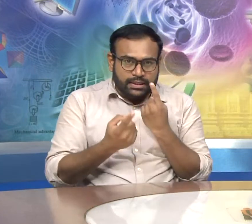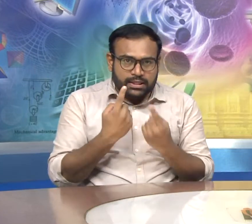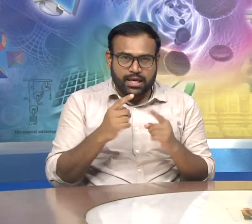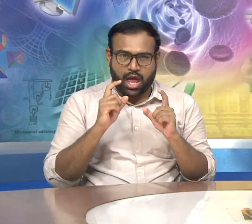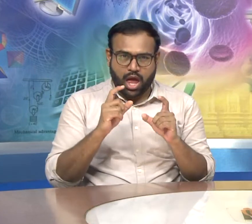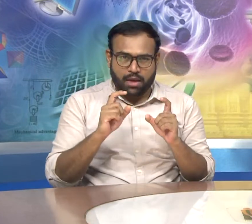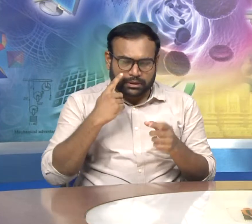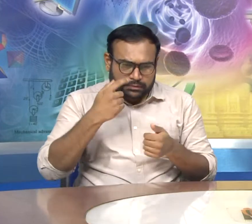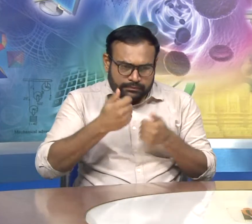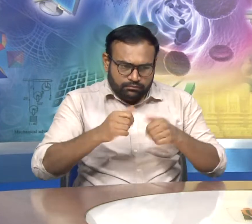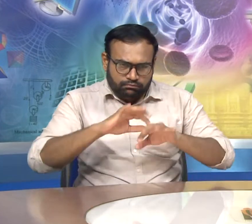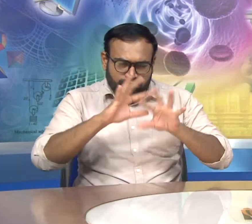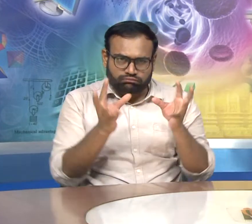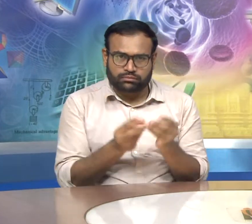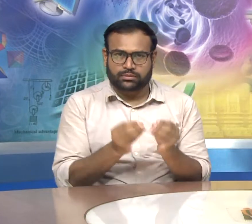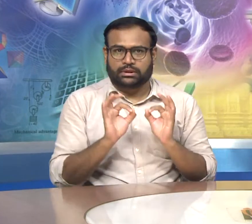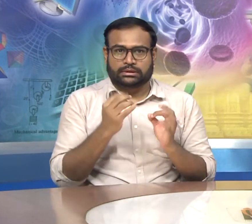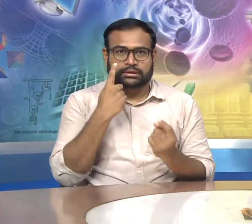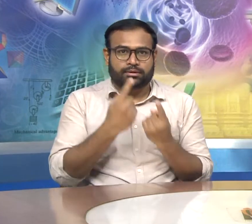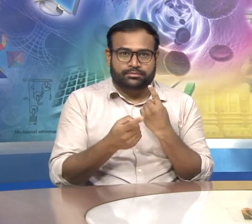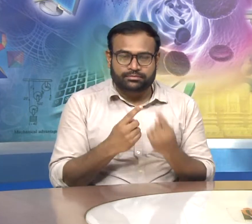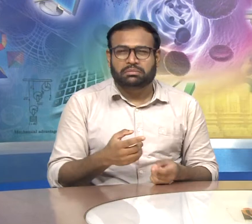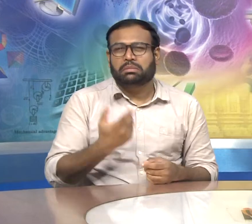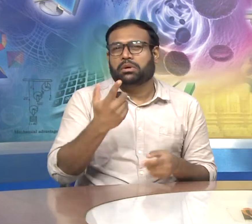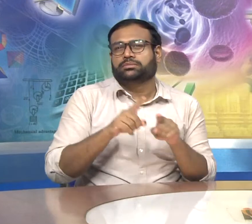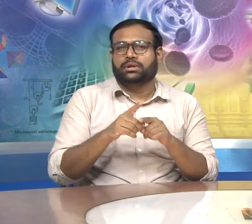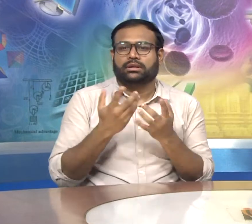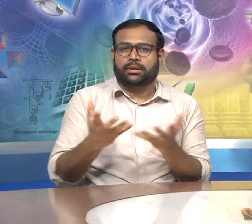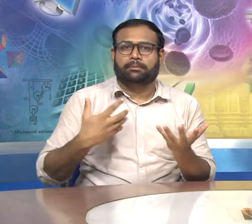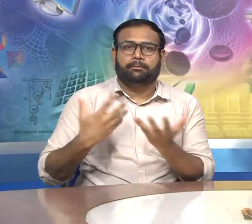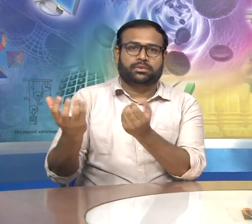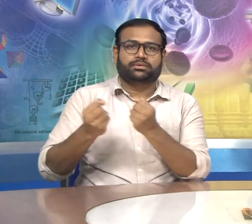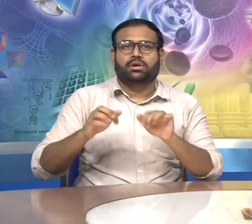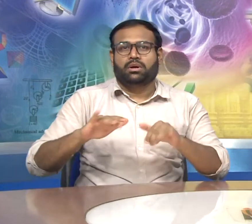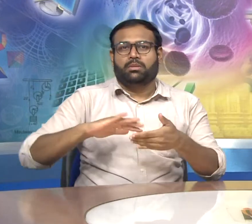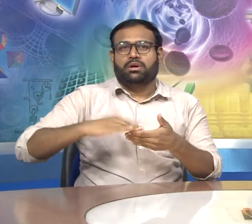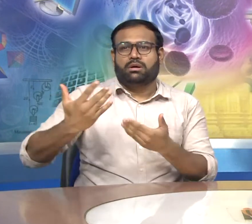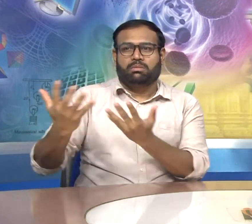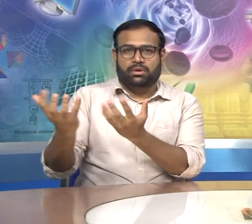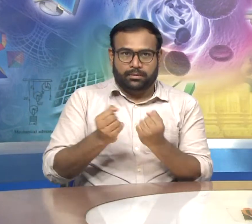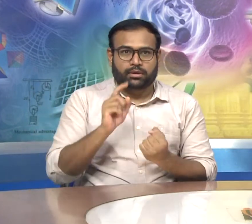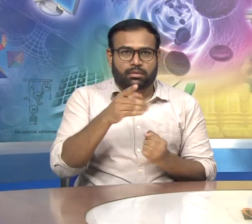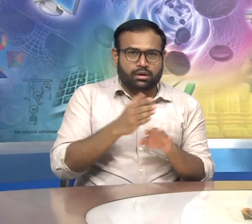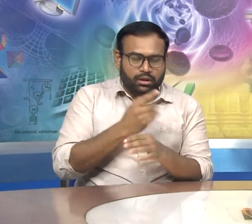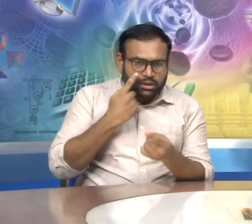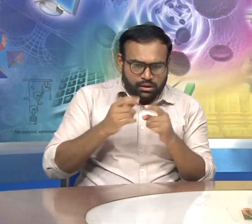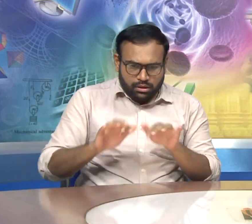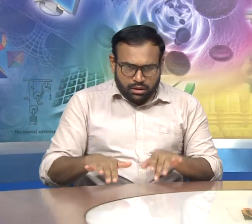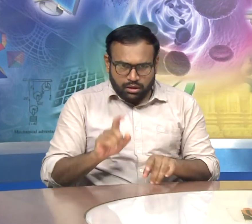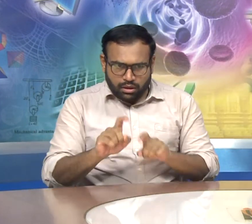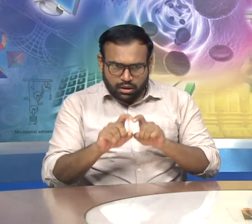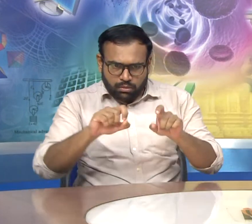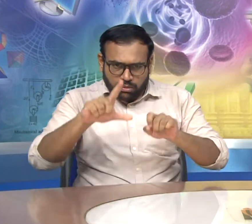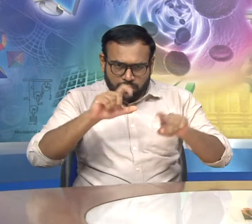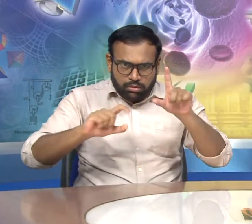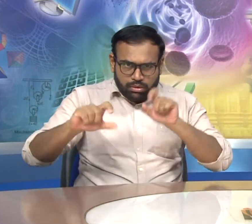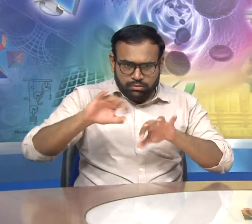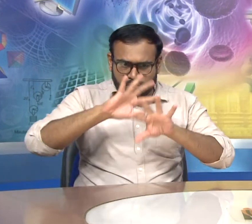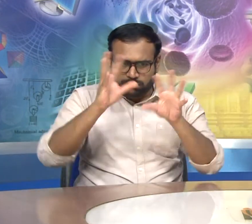Next word is evaluation. It's mean checking. For example, I purchased a laptop and I am